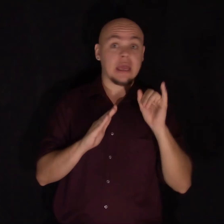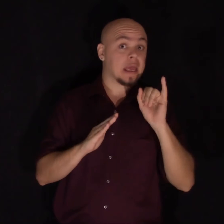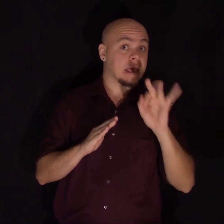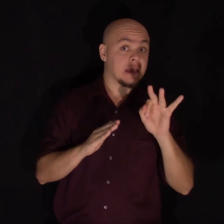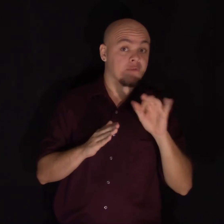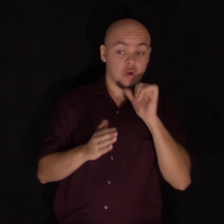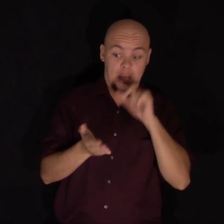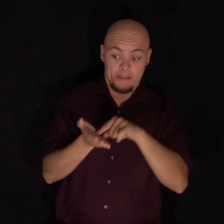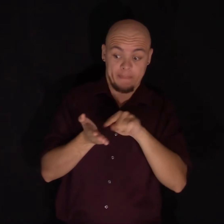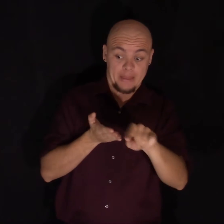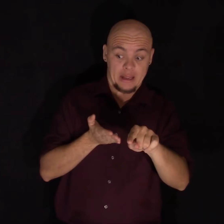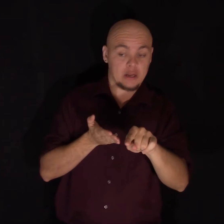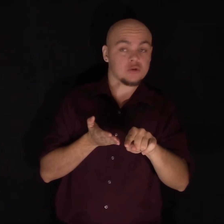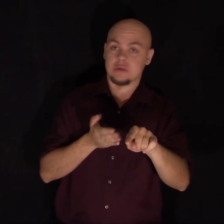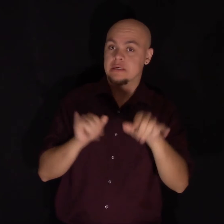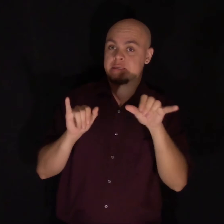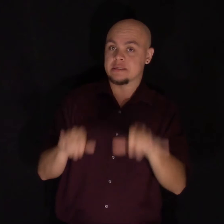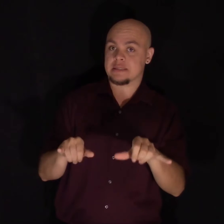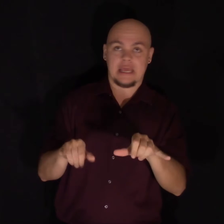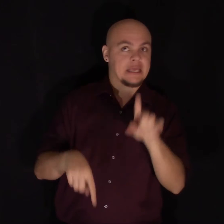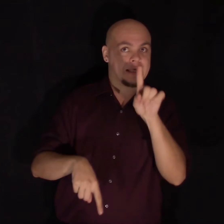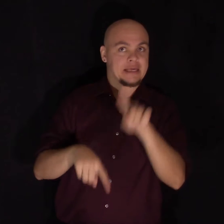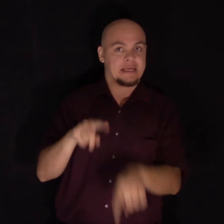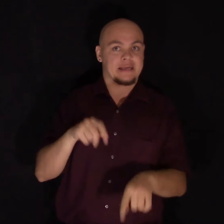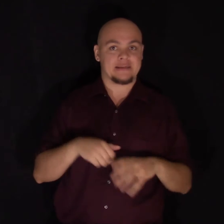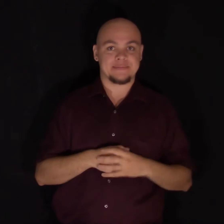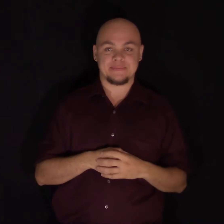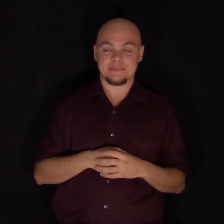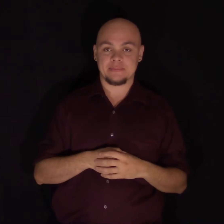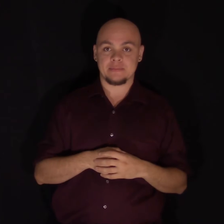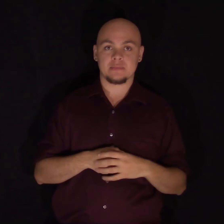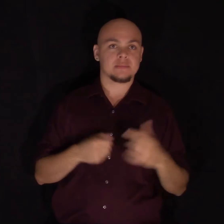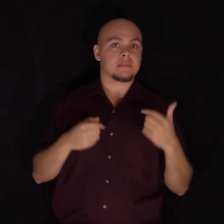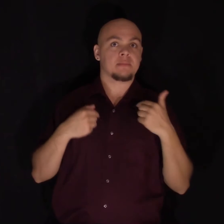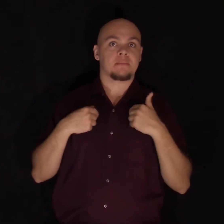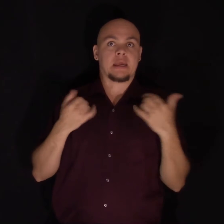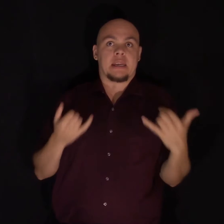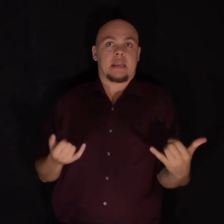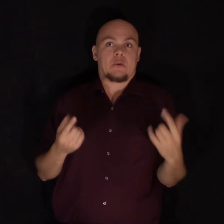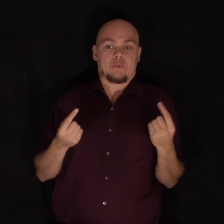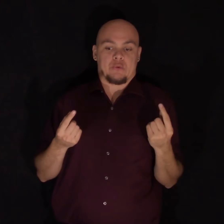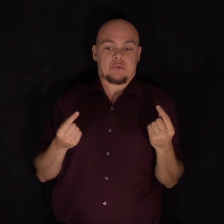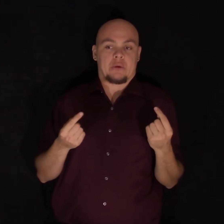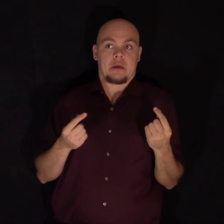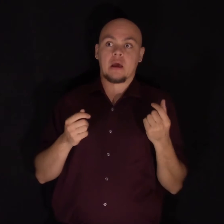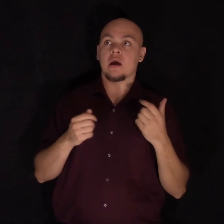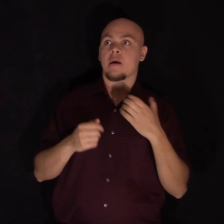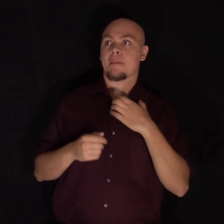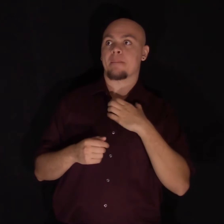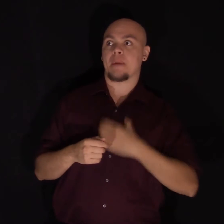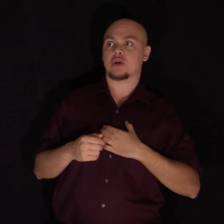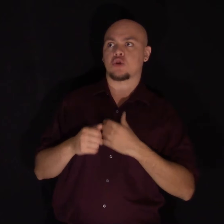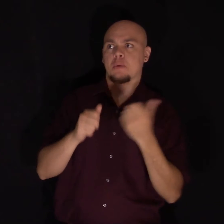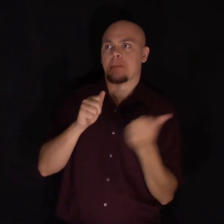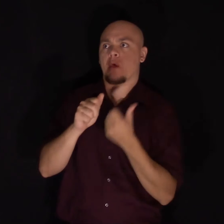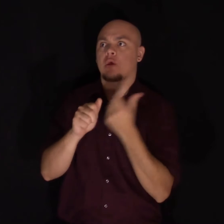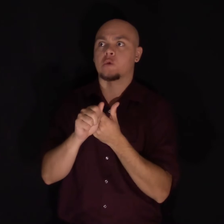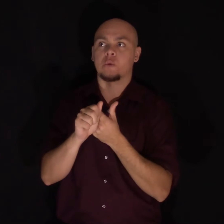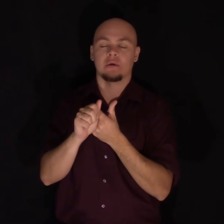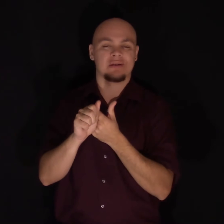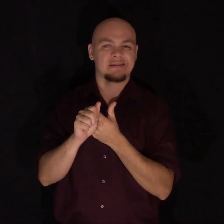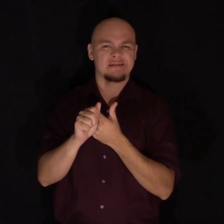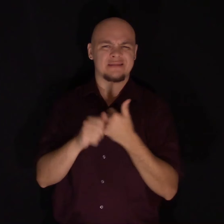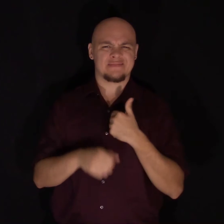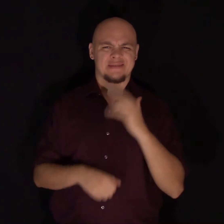there very long. But this idea that I had to know what I was supposed to do now, right? I'm supposed to pursue this passion, it just bugged